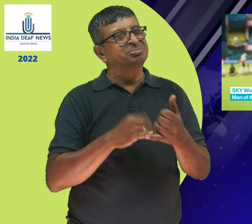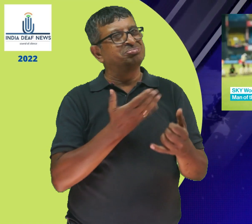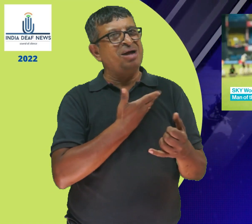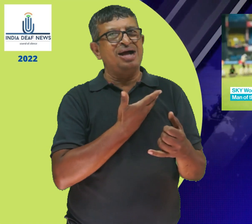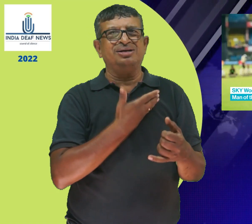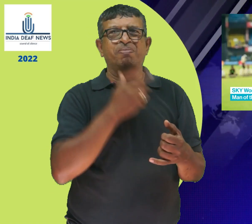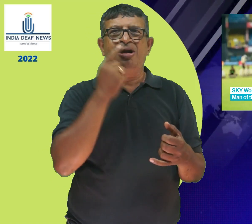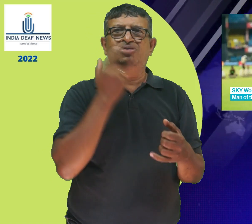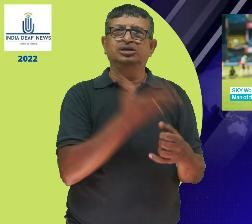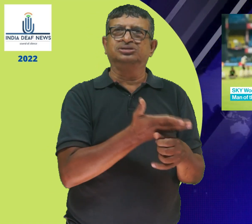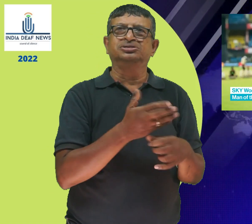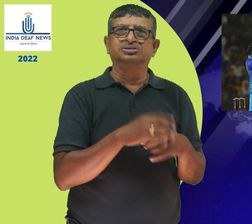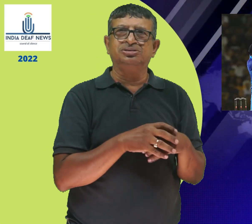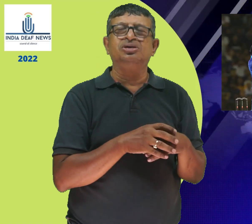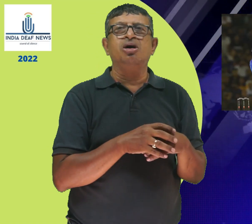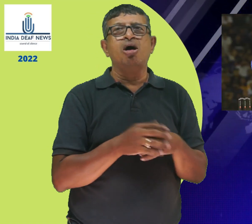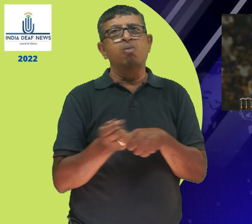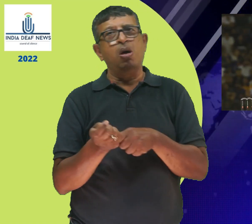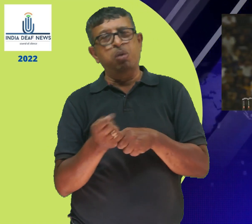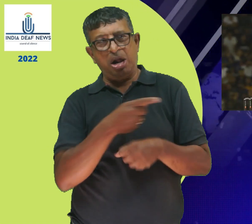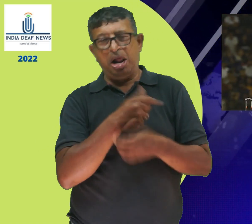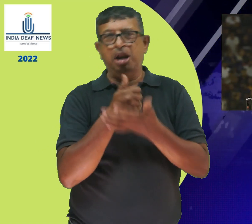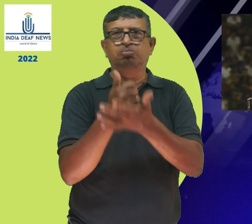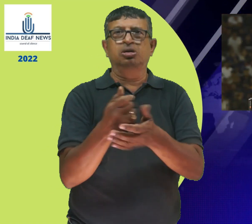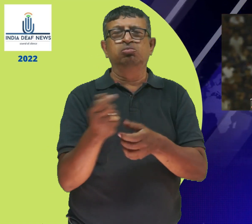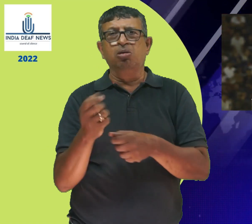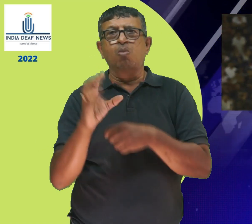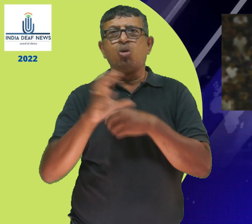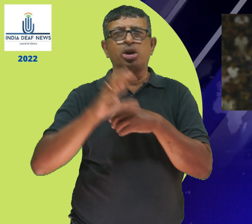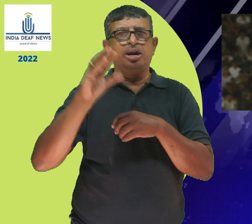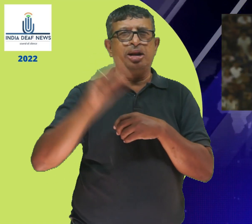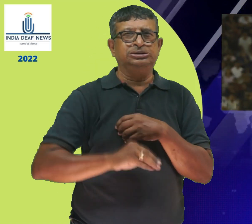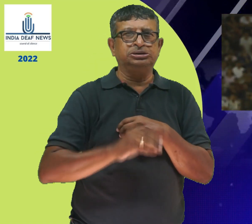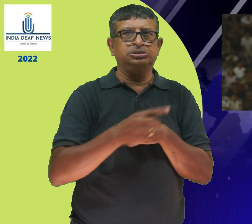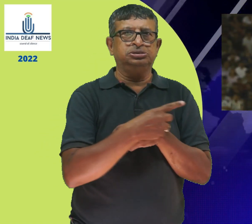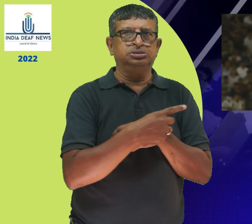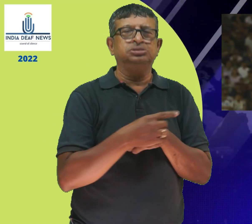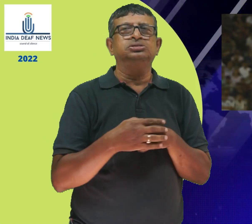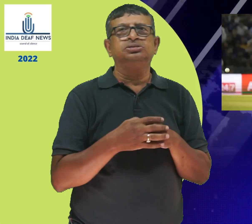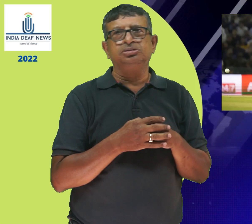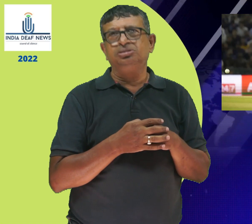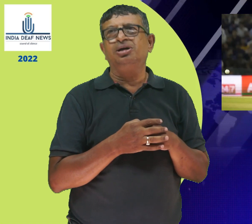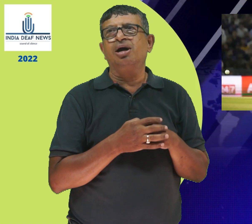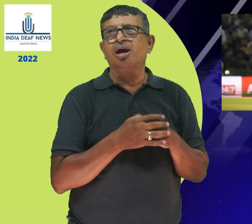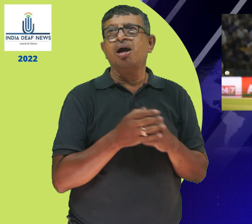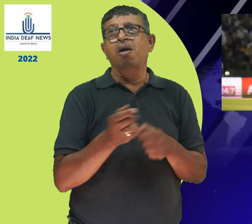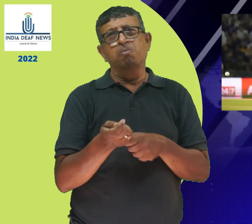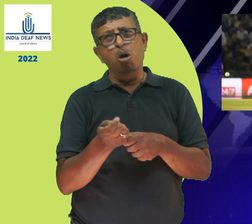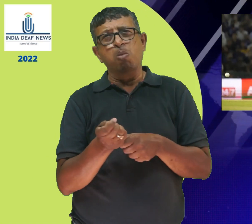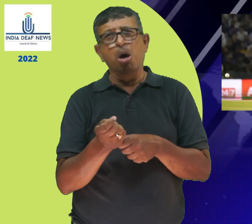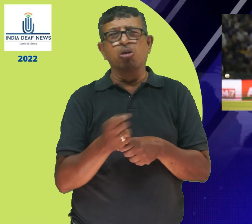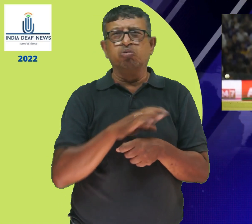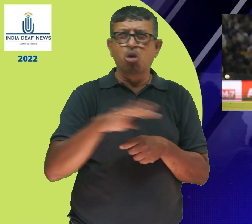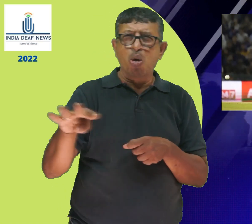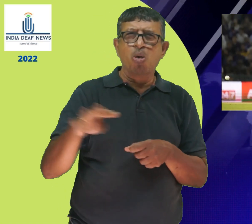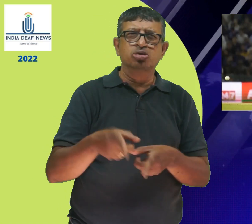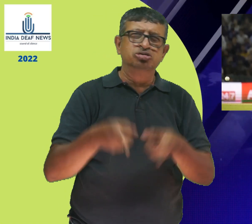year still isn't over. If you look at his performance in T20 Internationals in 2022, Sky's got the most runs, sixes